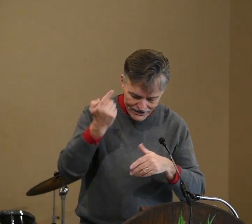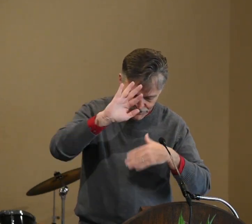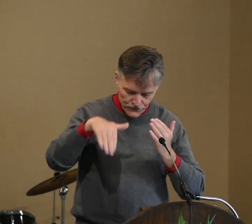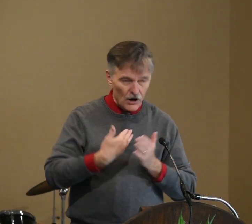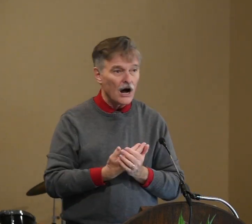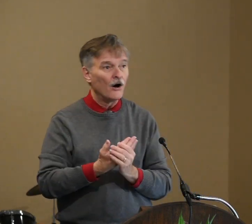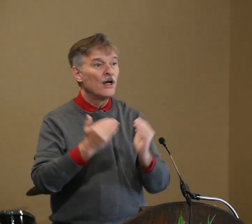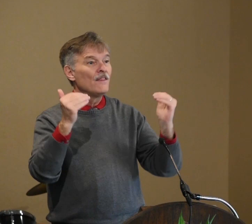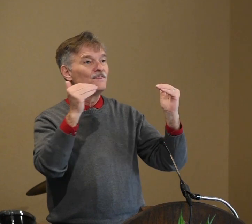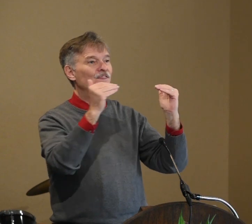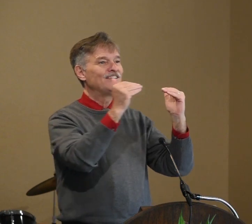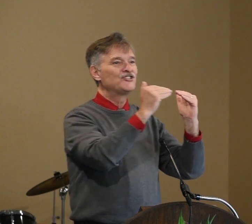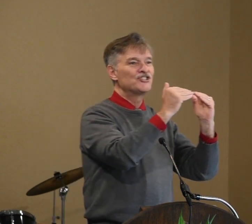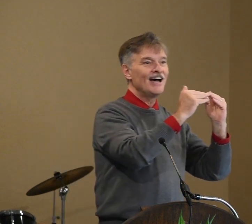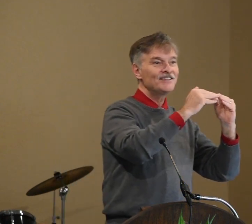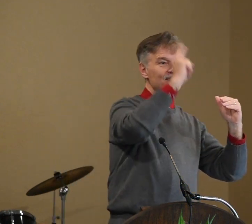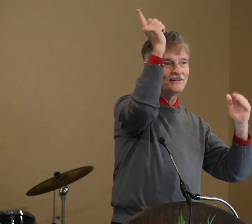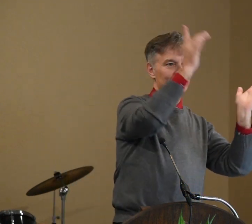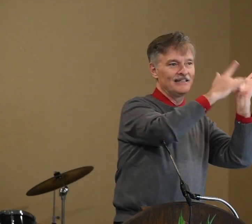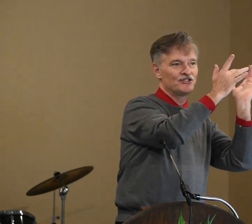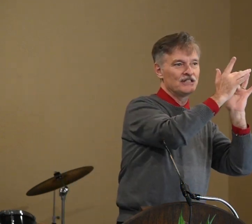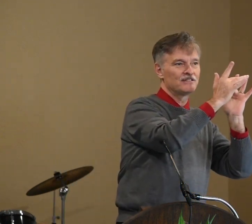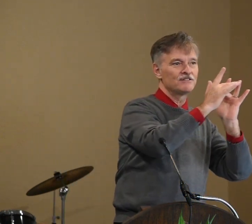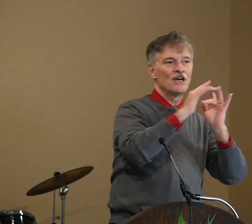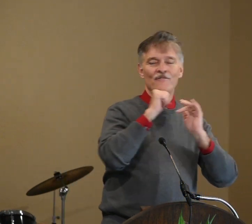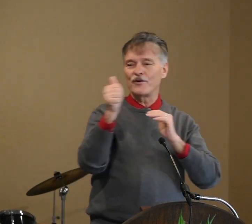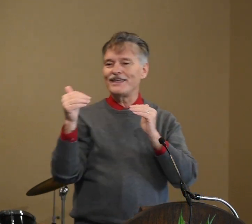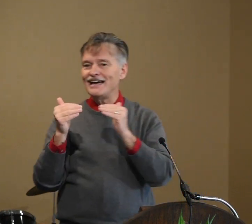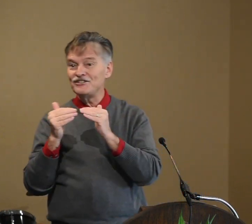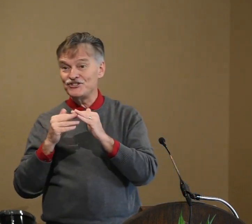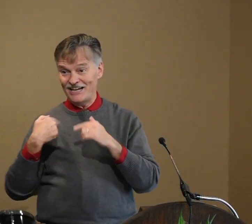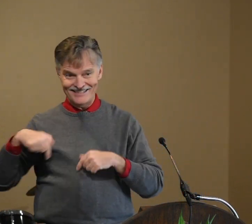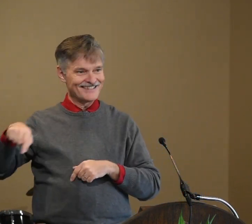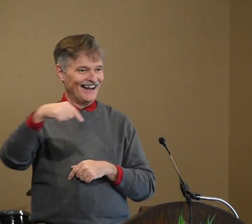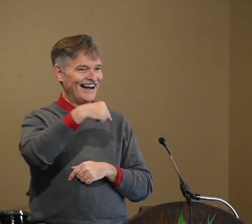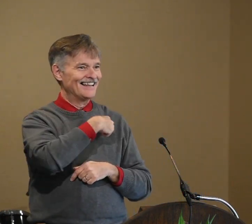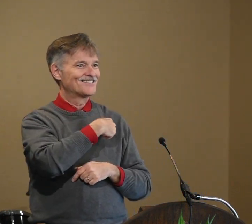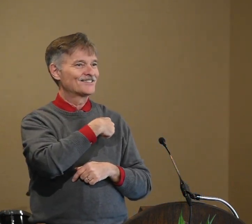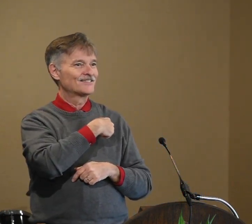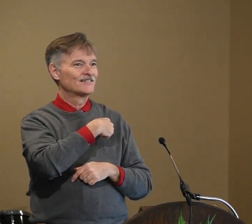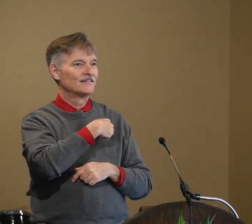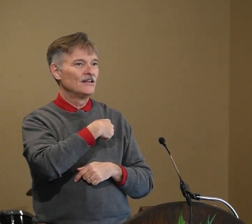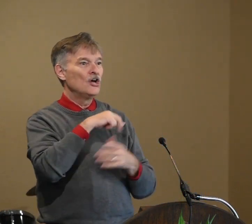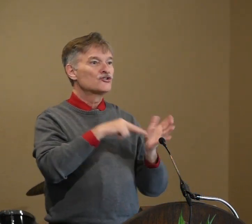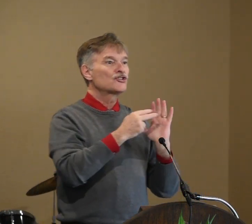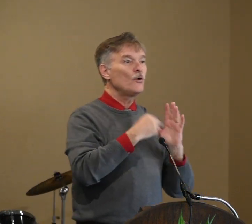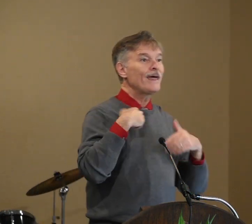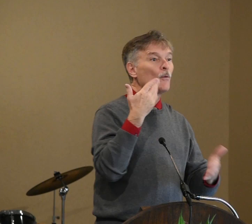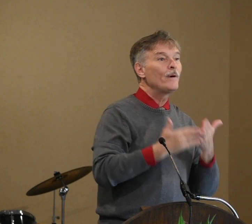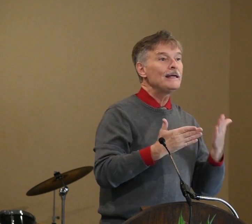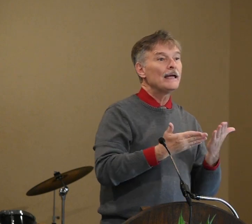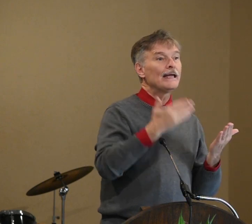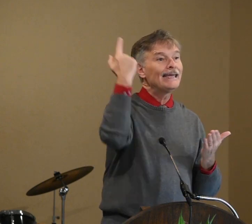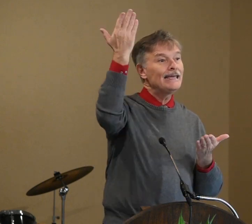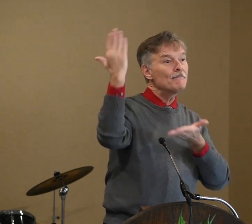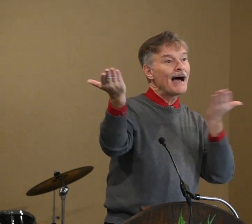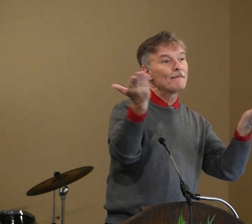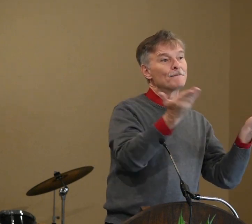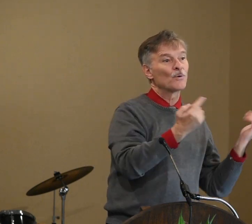Once for all, the just being Jesus, for the unjust us, so that he might